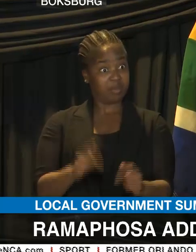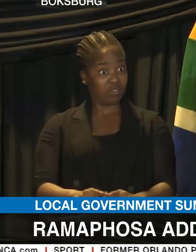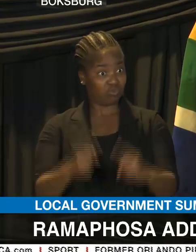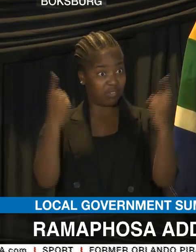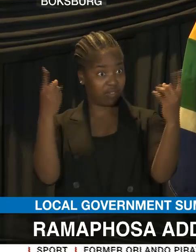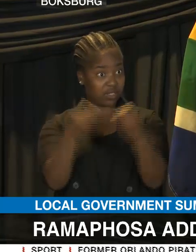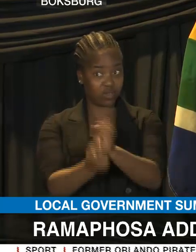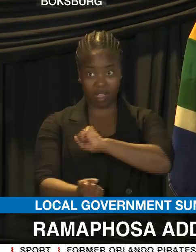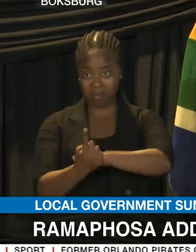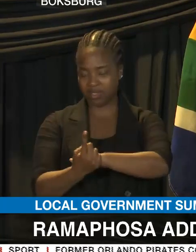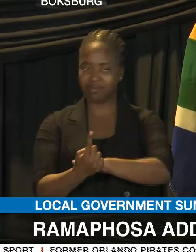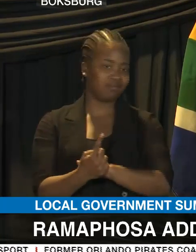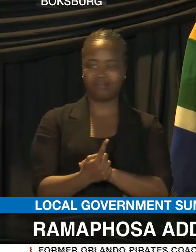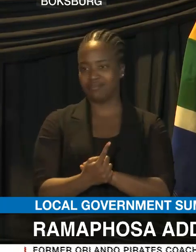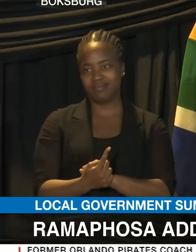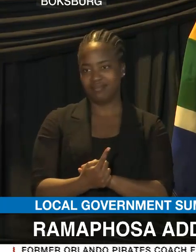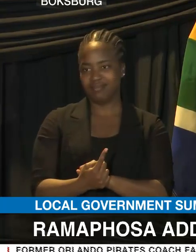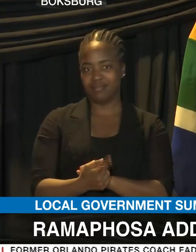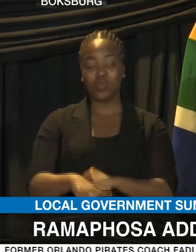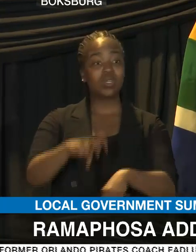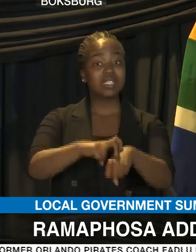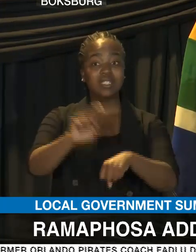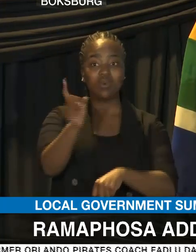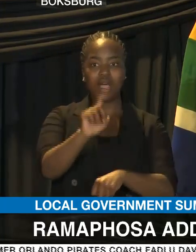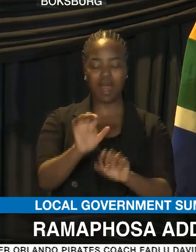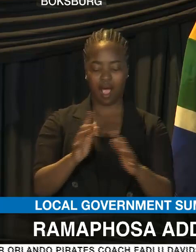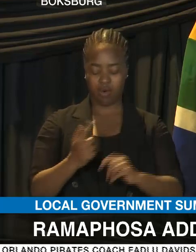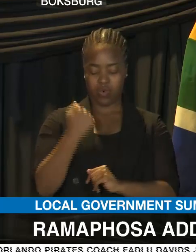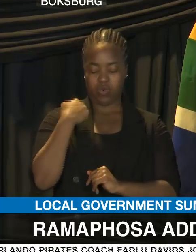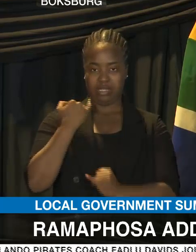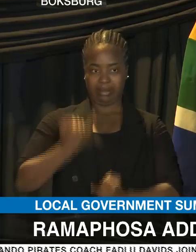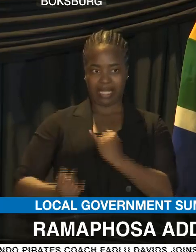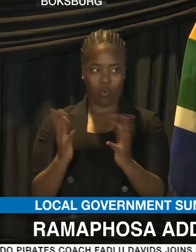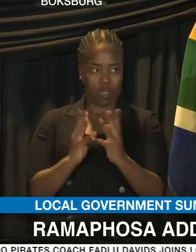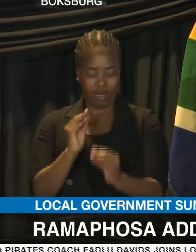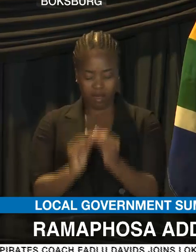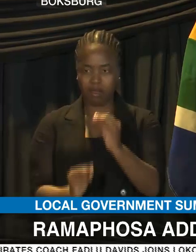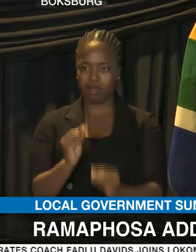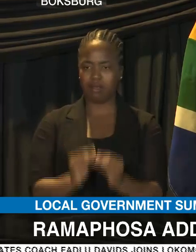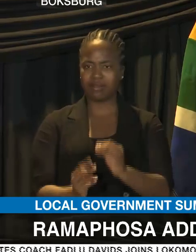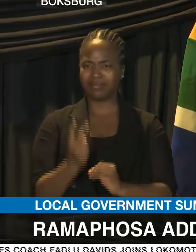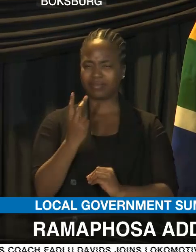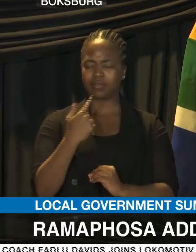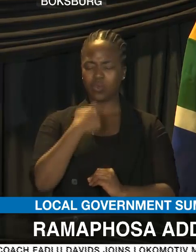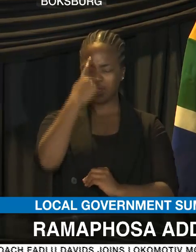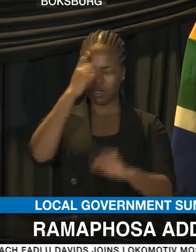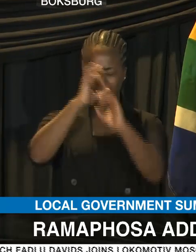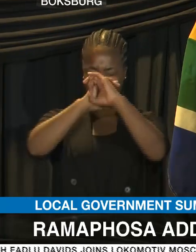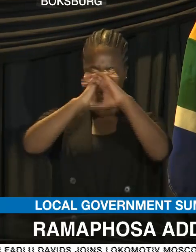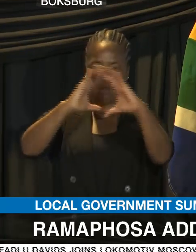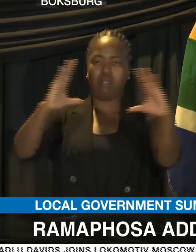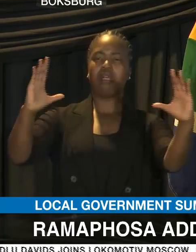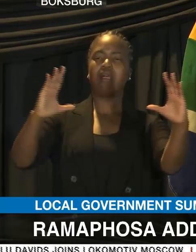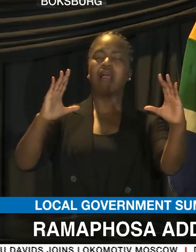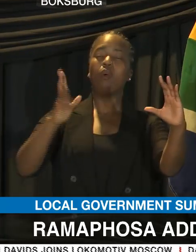different results. We now need to have course correction, look much broader, and